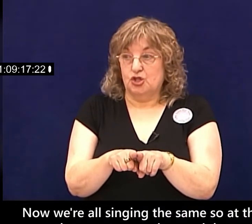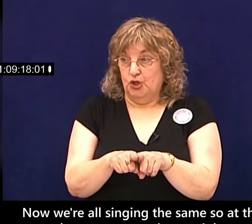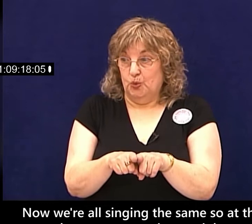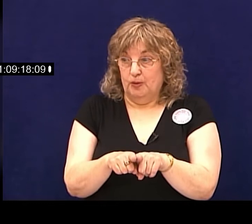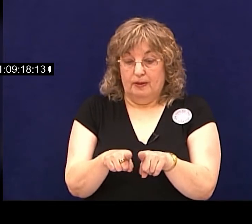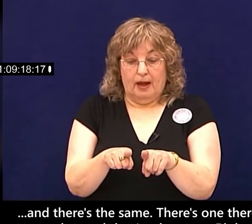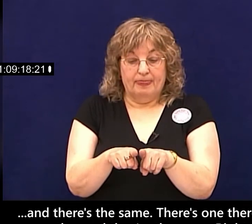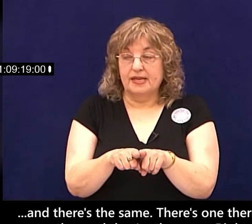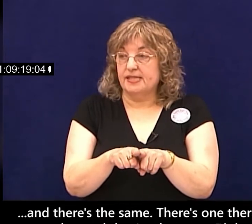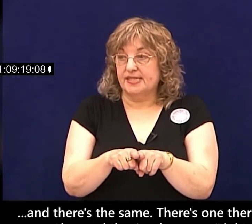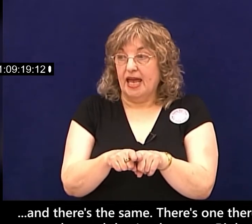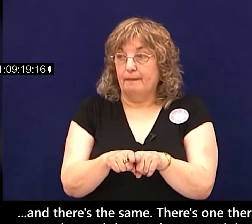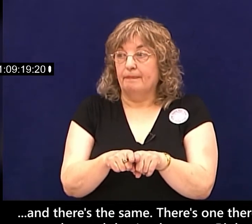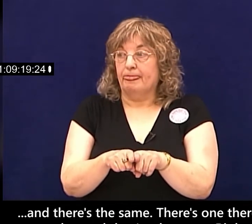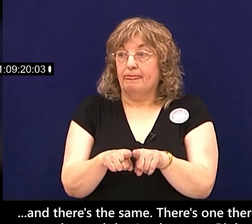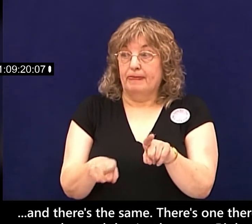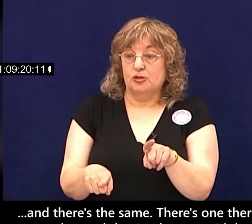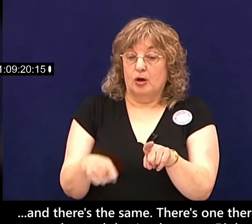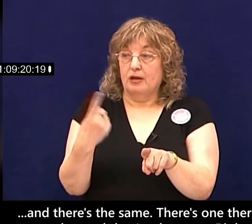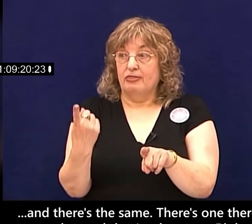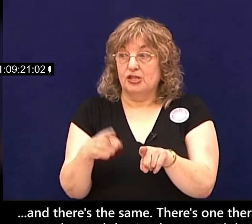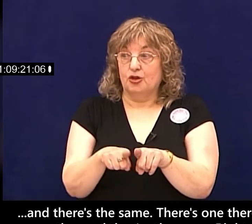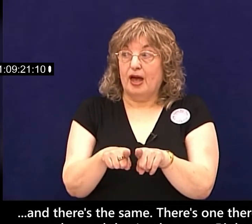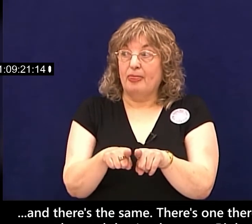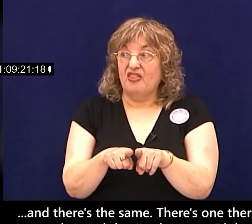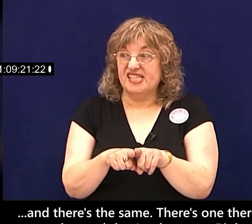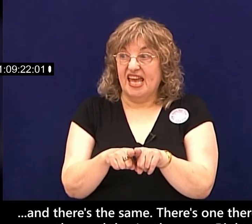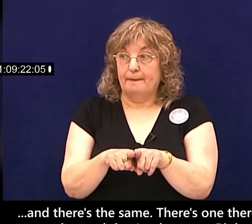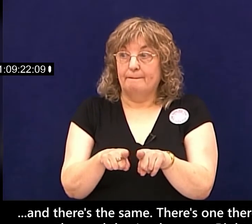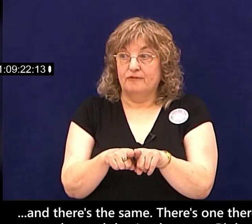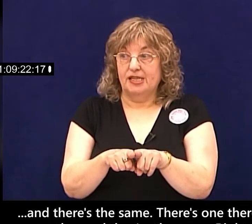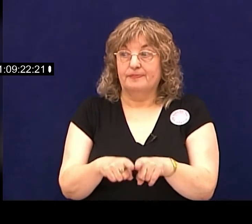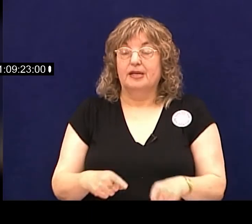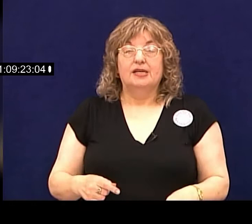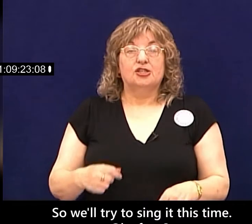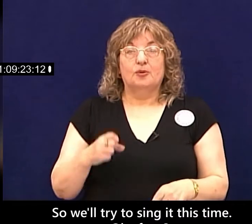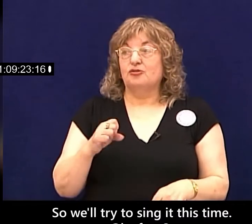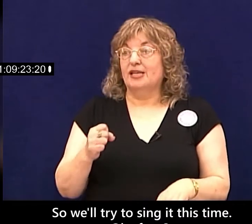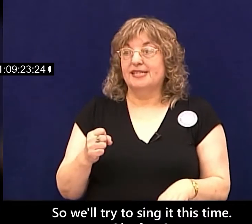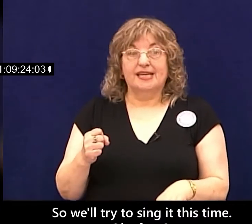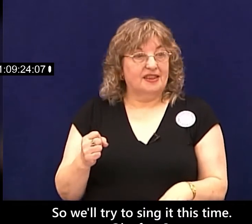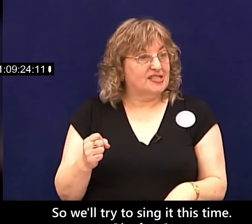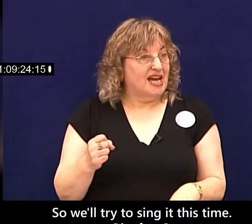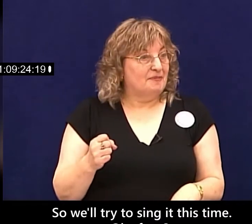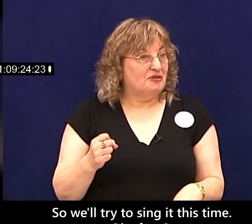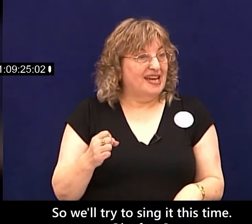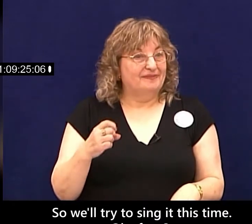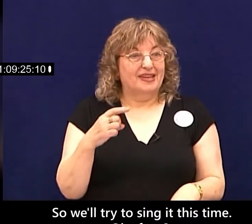too. And there's the same. There's one, there's another, and they're the same, right? So we'll try to sing it this time, okay?